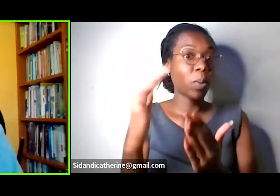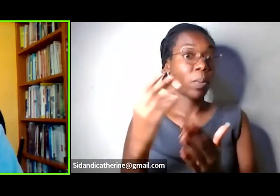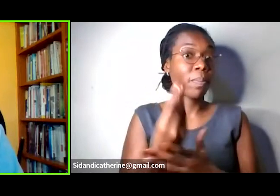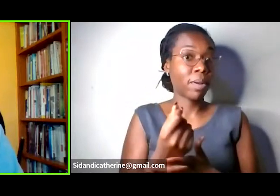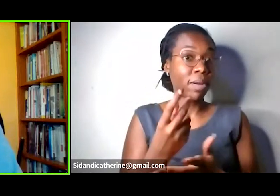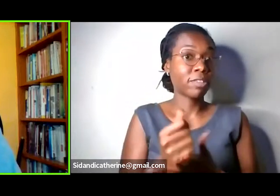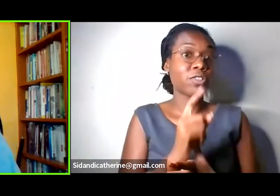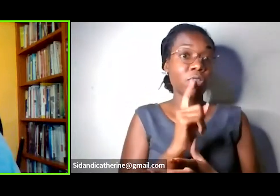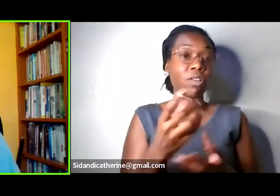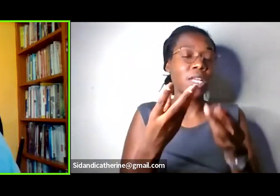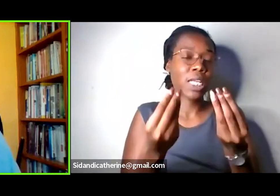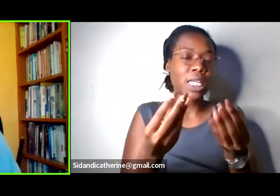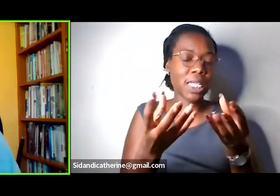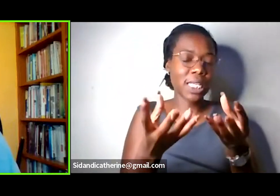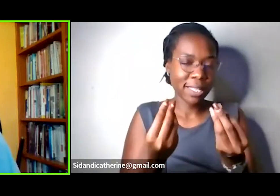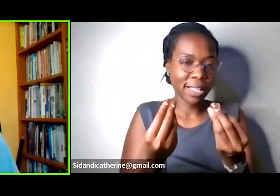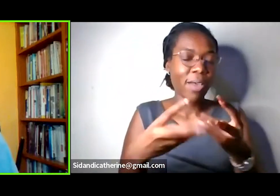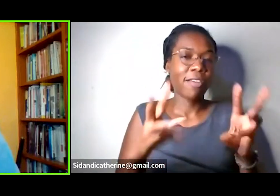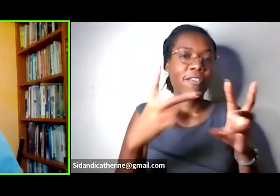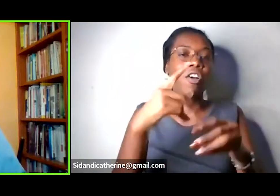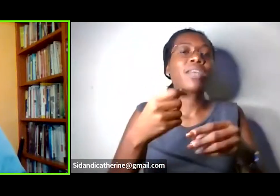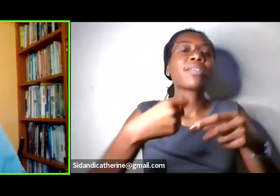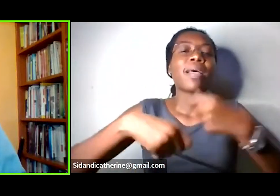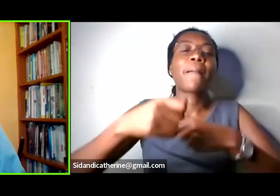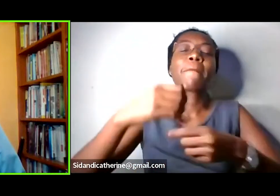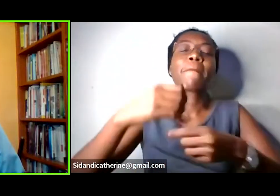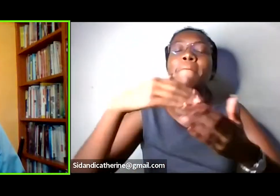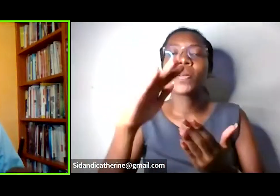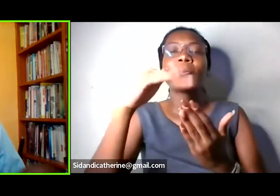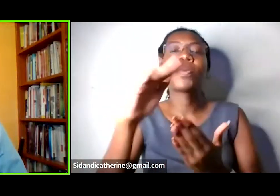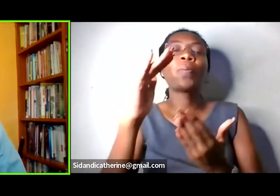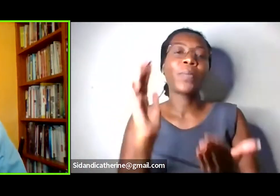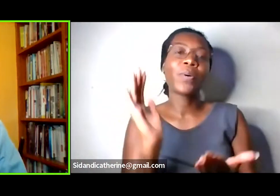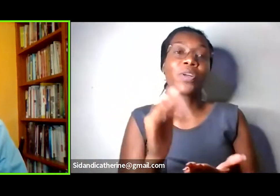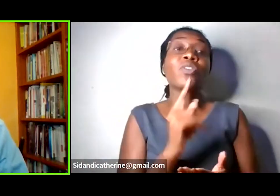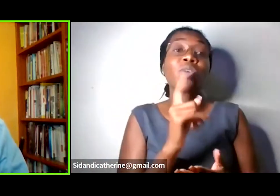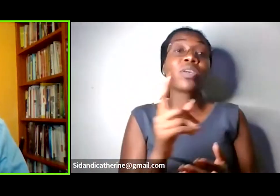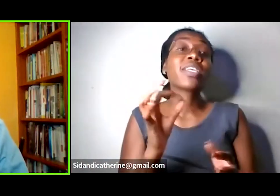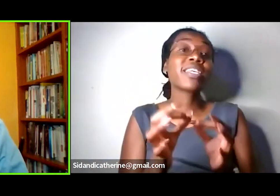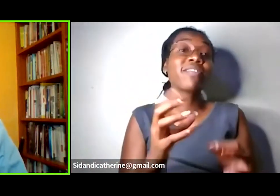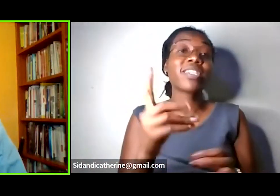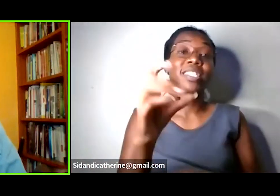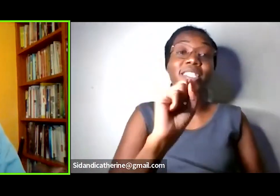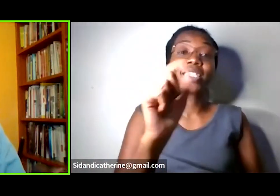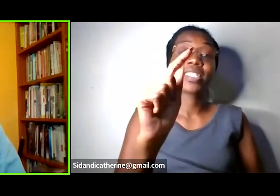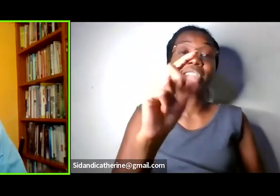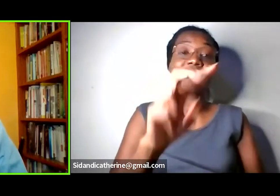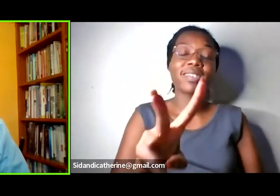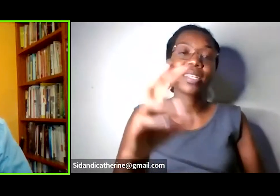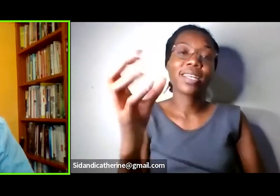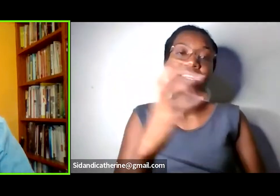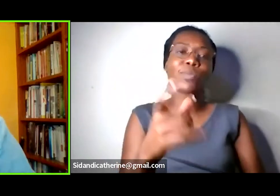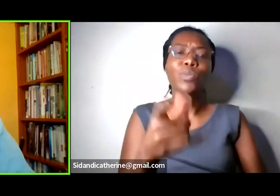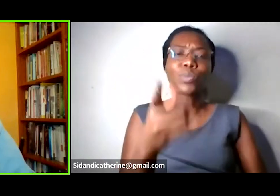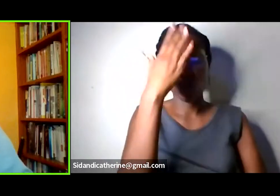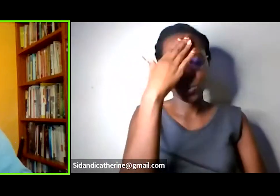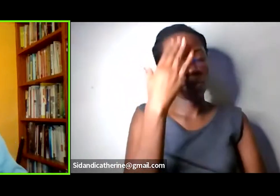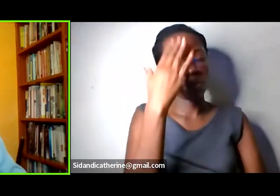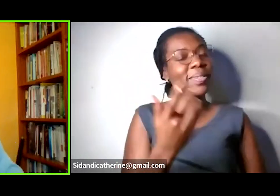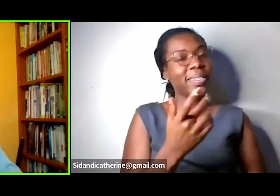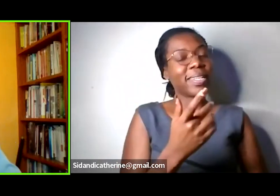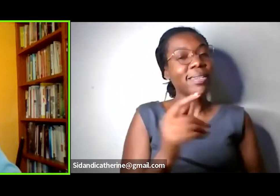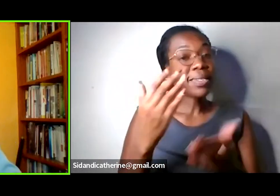you end up spending even more than you could have spent because of the value and the fact that it's an actual offer that is